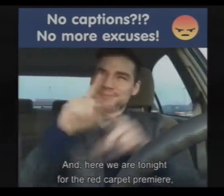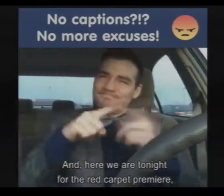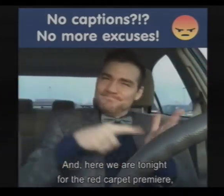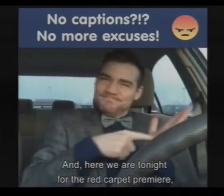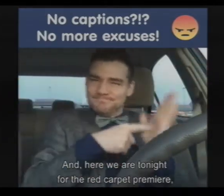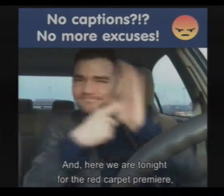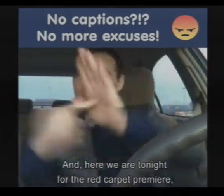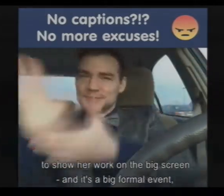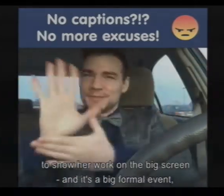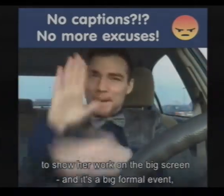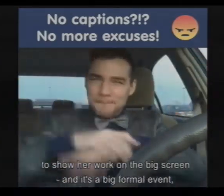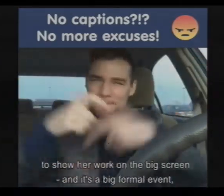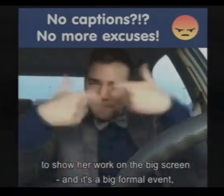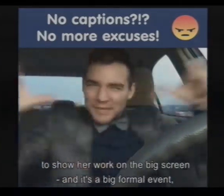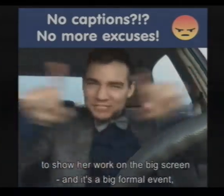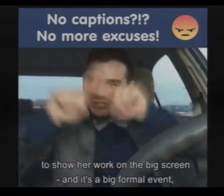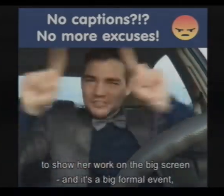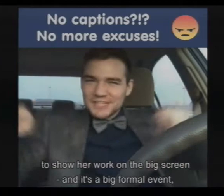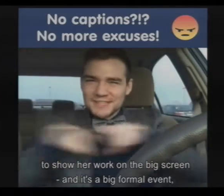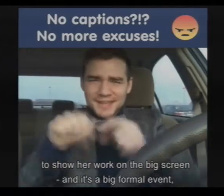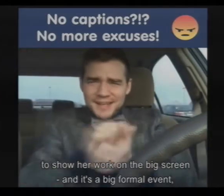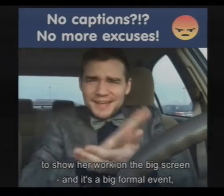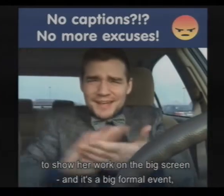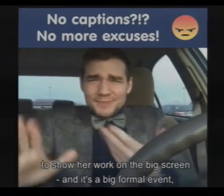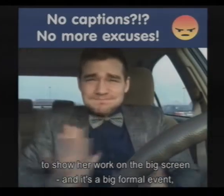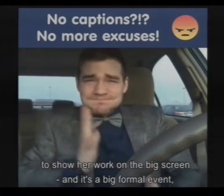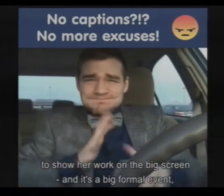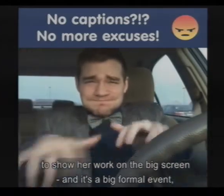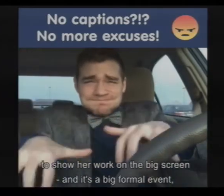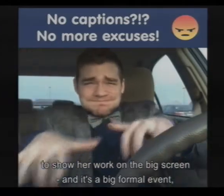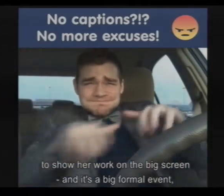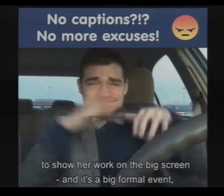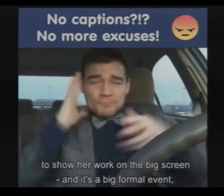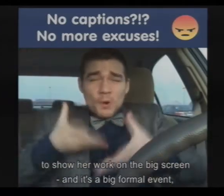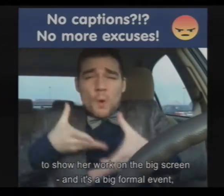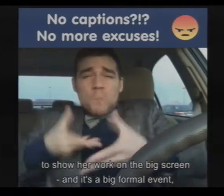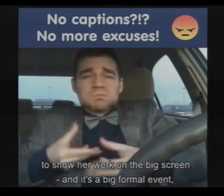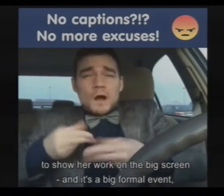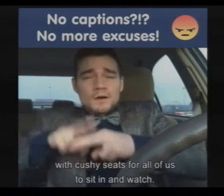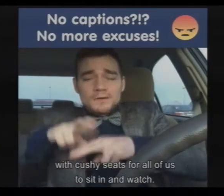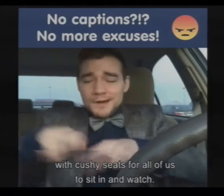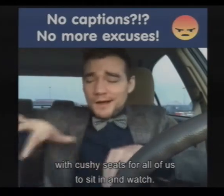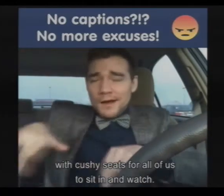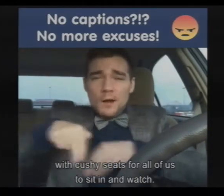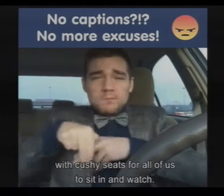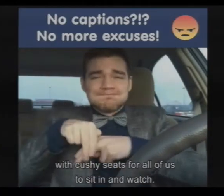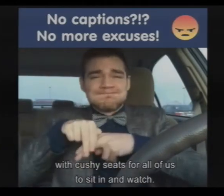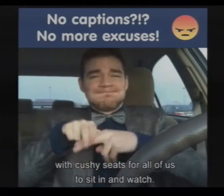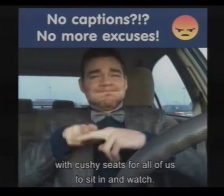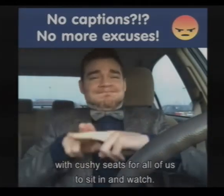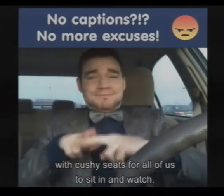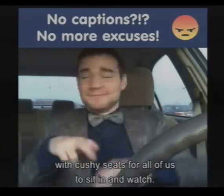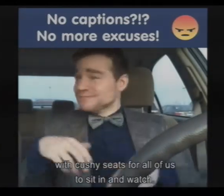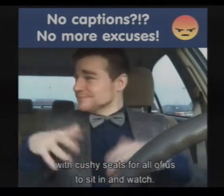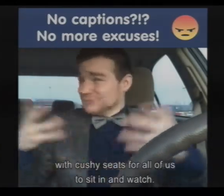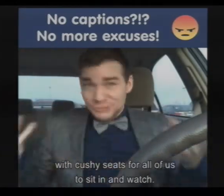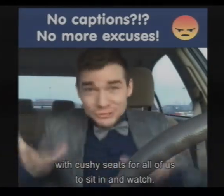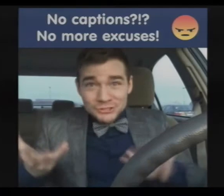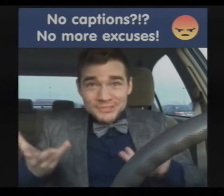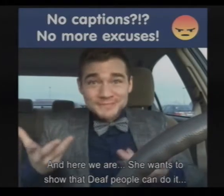carpet premiere to show her work on the big screen, and it's a big formal event with cushy seats for all of us to sit in and watch. And